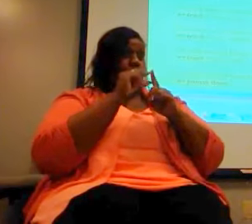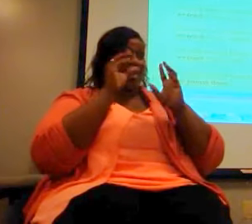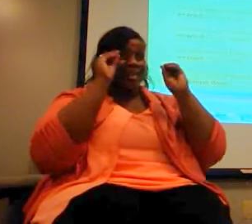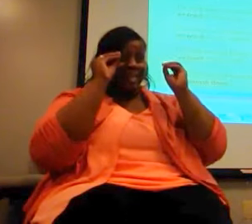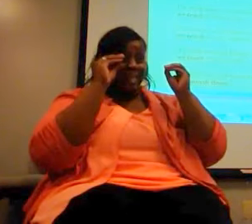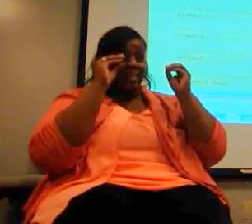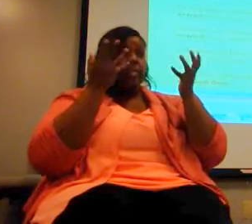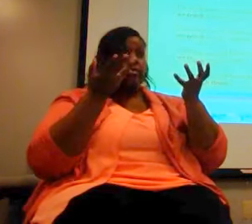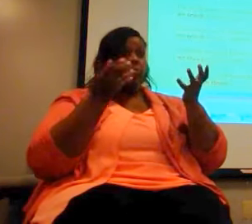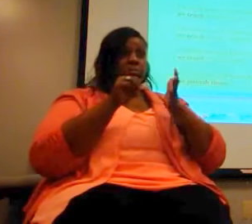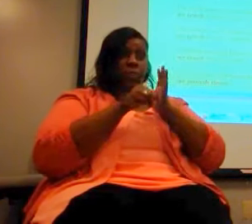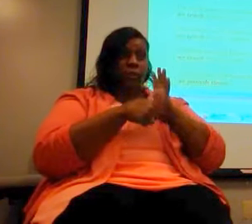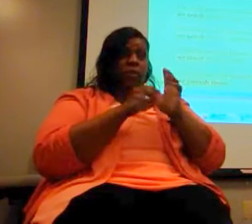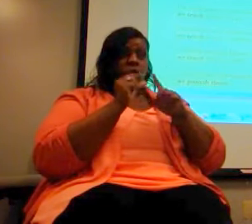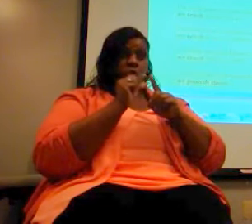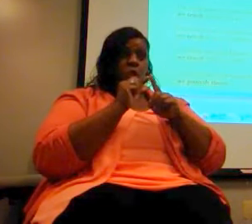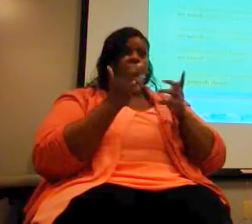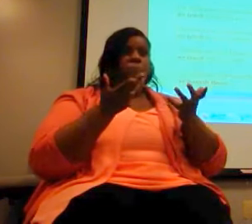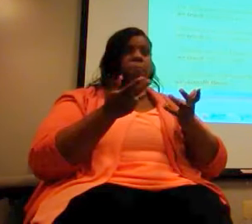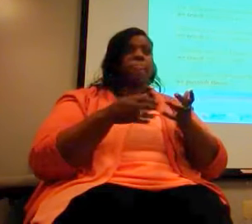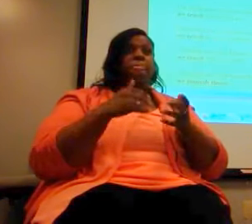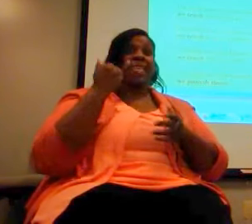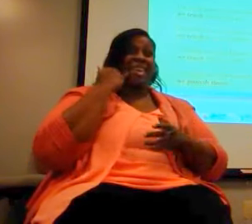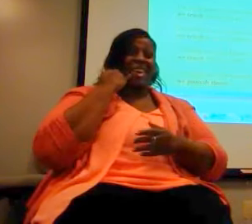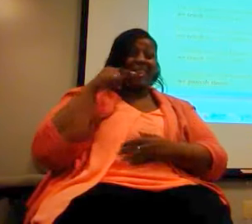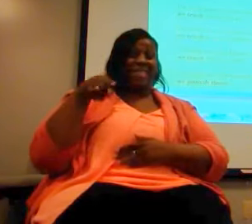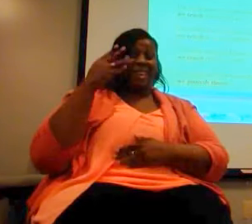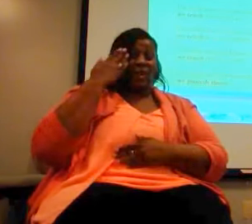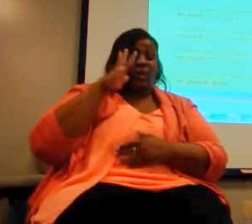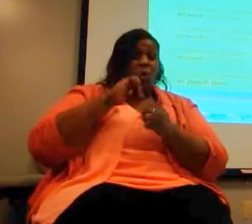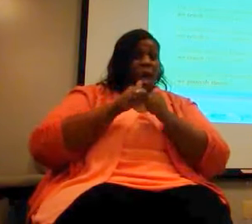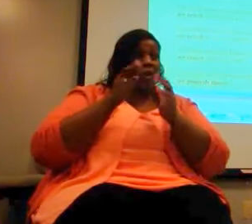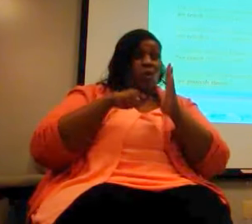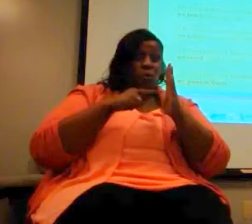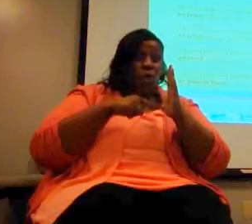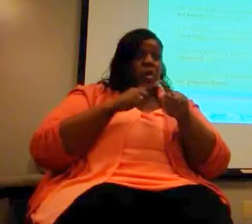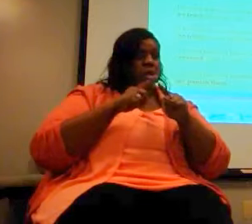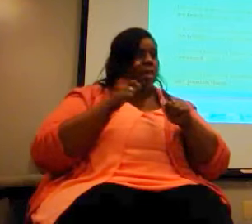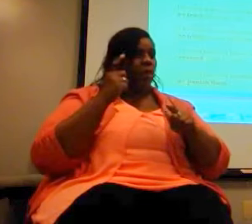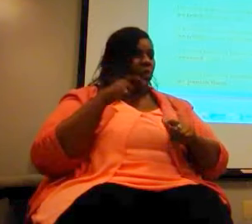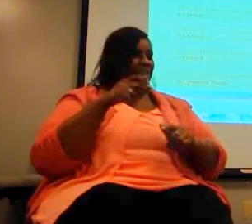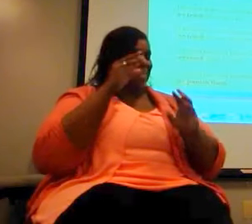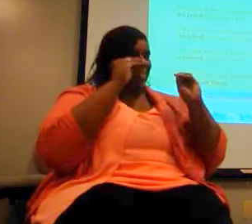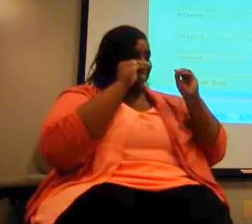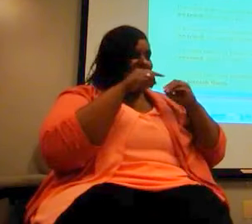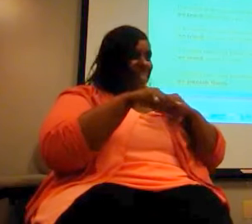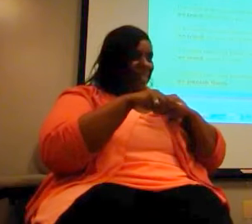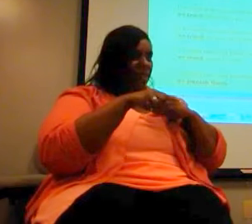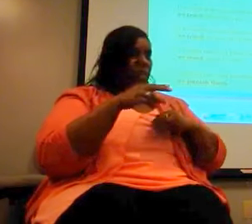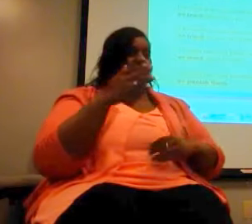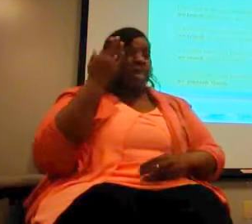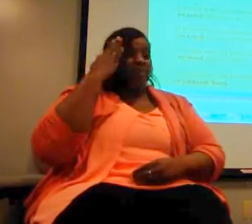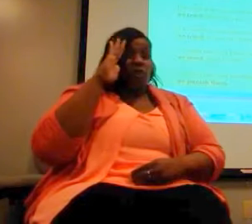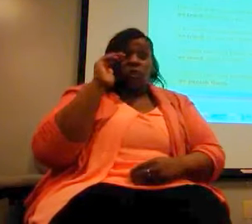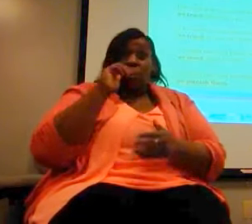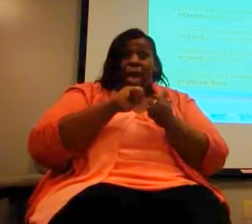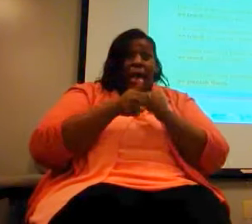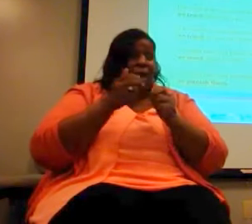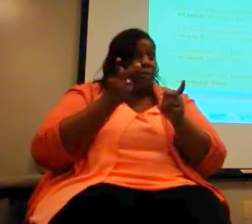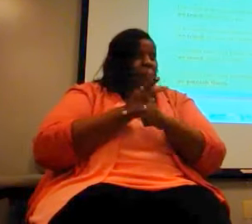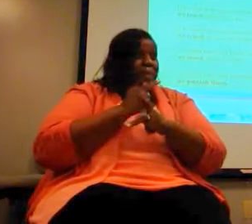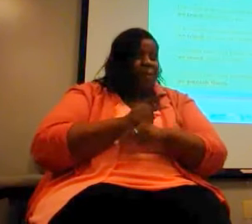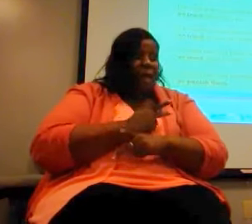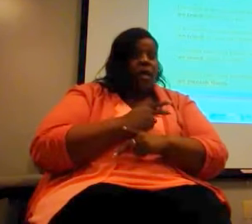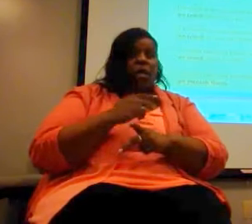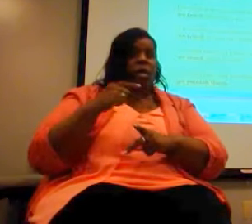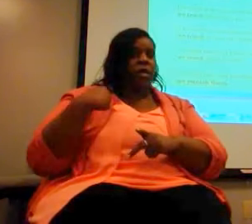child does not know how to read, we teach them to read. If a child does not know how to multiply, we teach them to multiply. If they